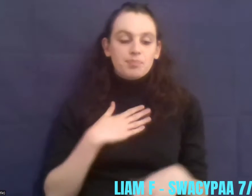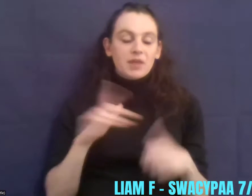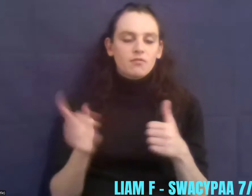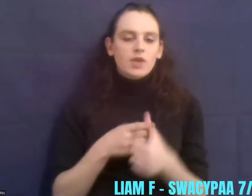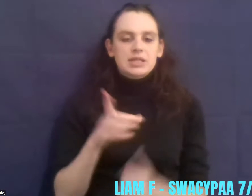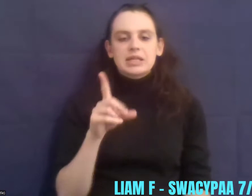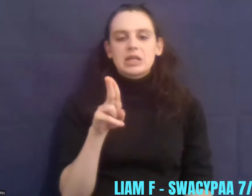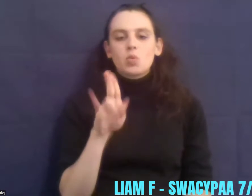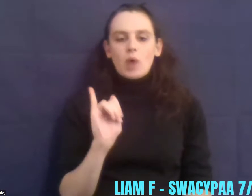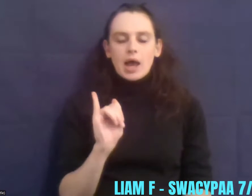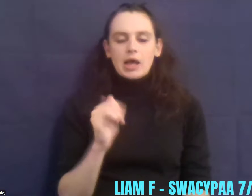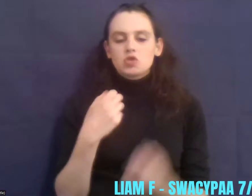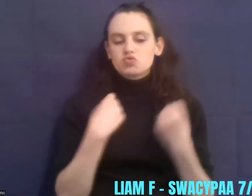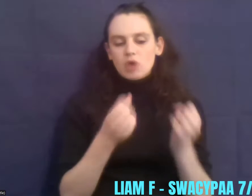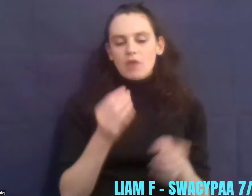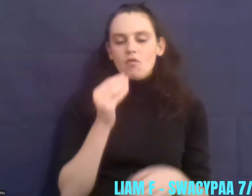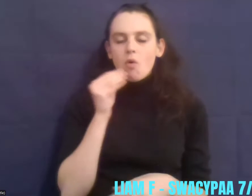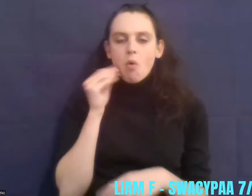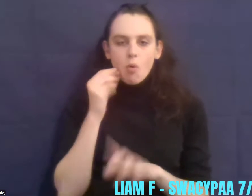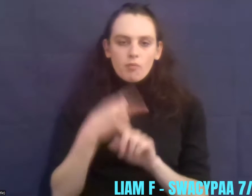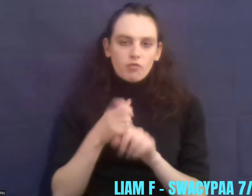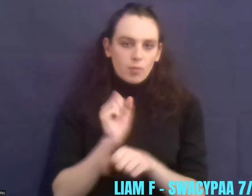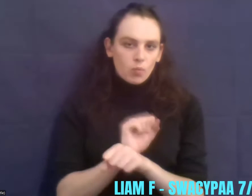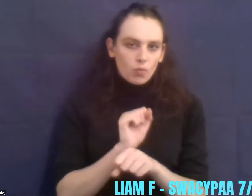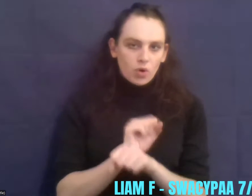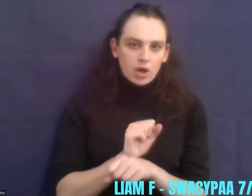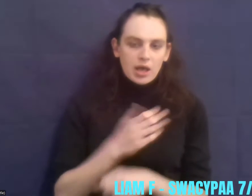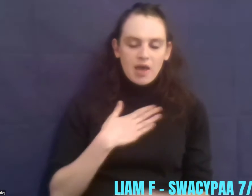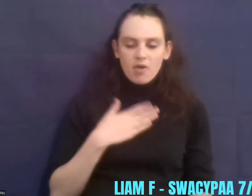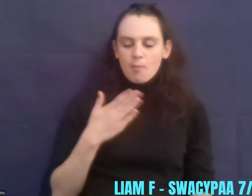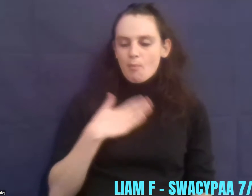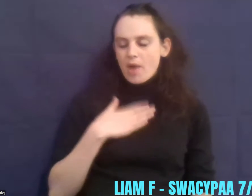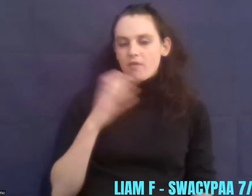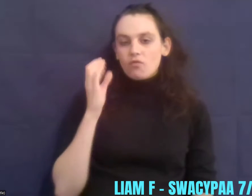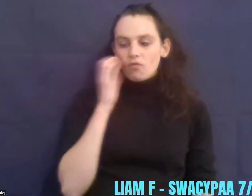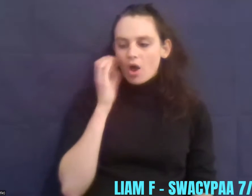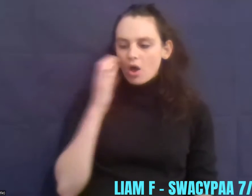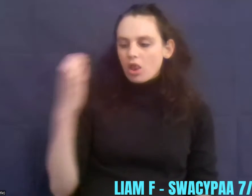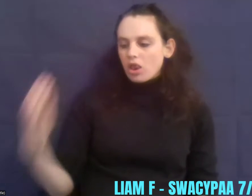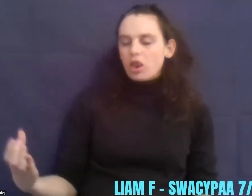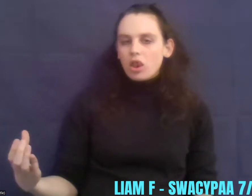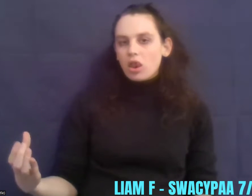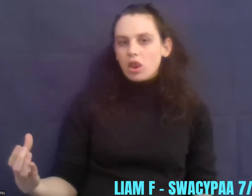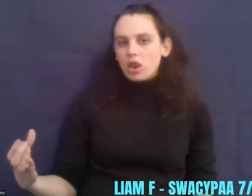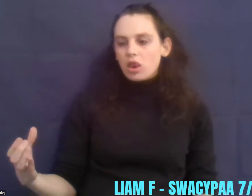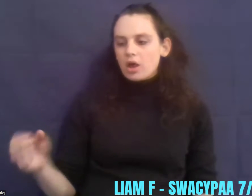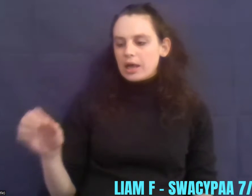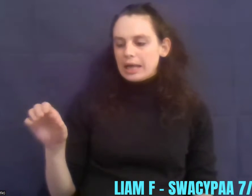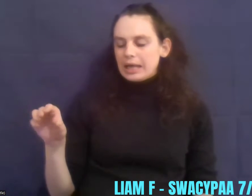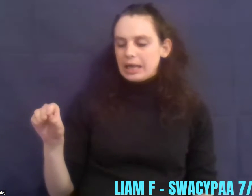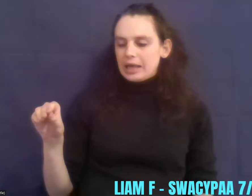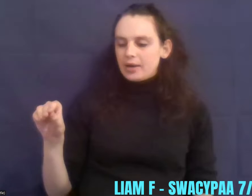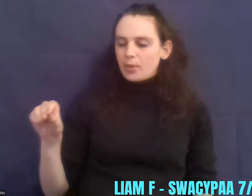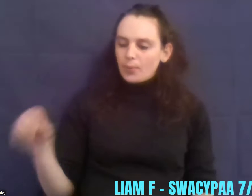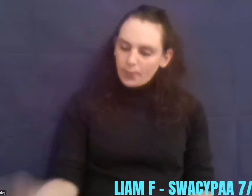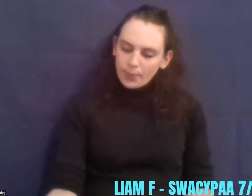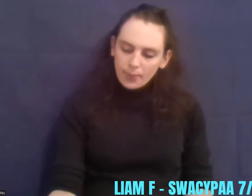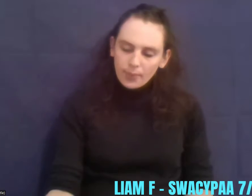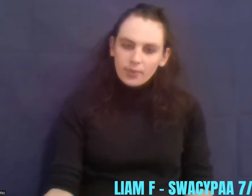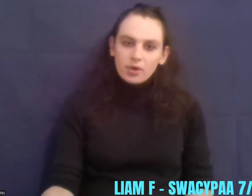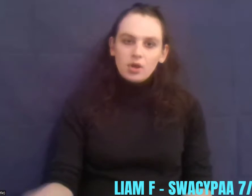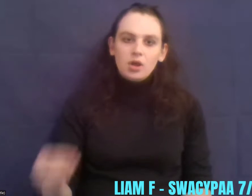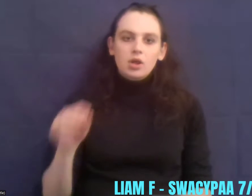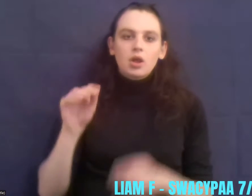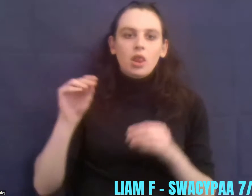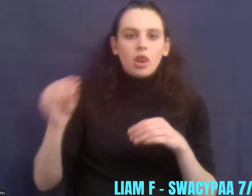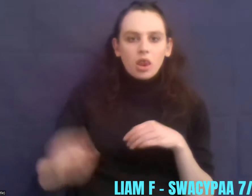home from work. I had my phone kind of on my center console and it slipped down underneath my brake pedal. And I reached down to grab